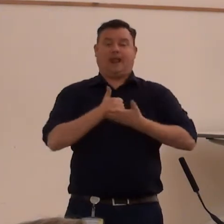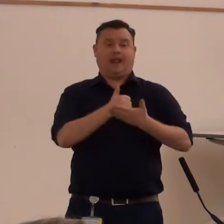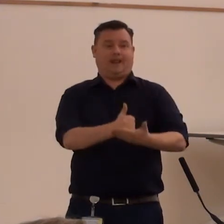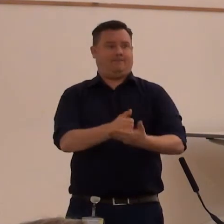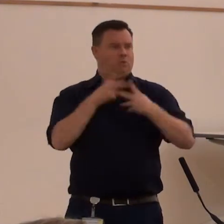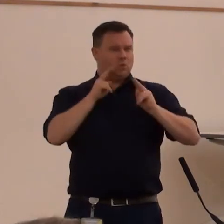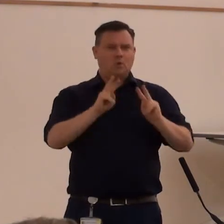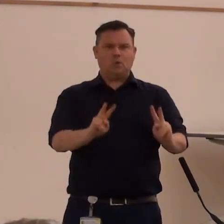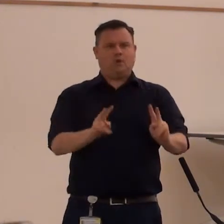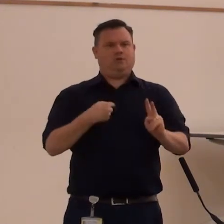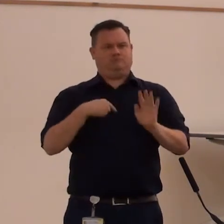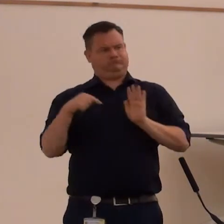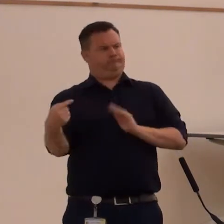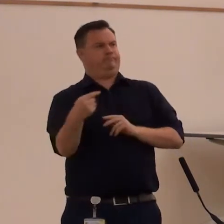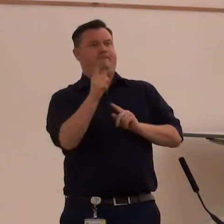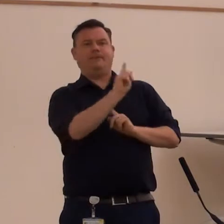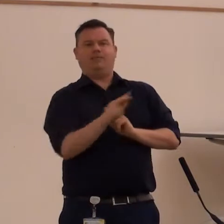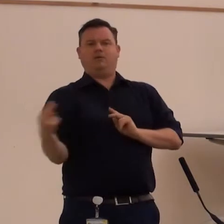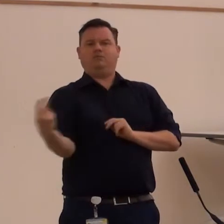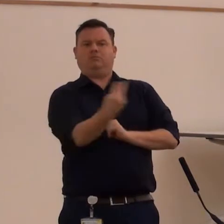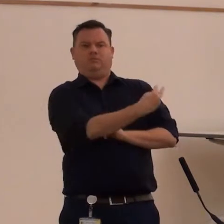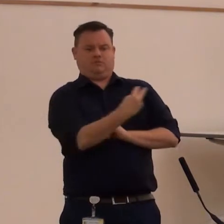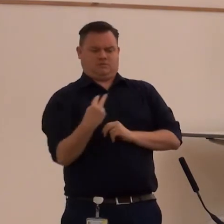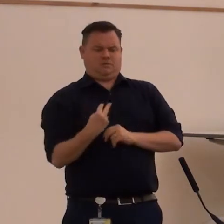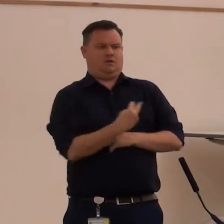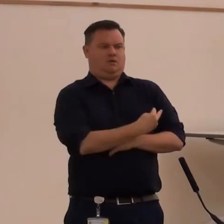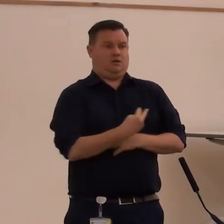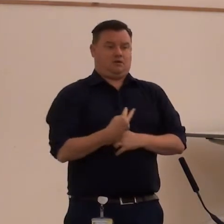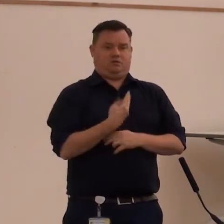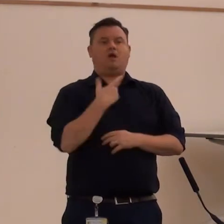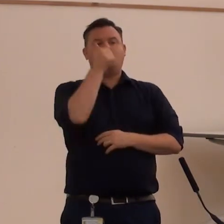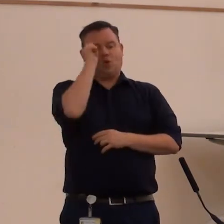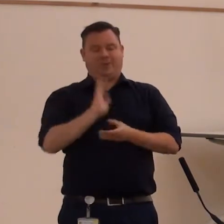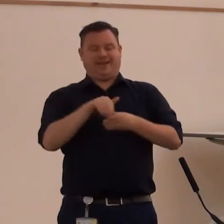know, they made us visible and it was known that we were part of the movement.